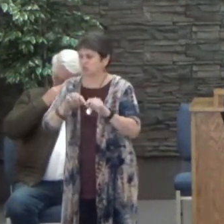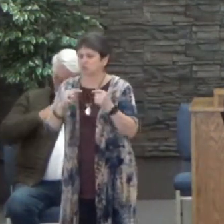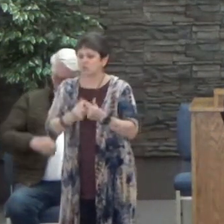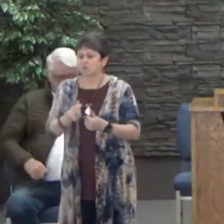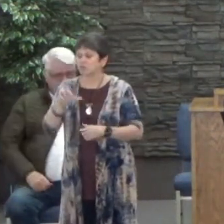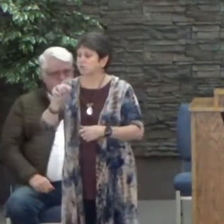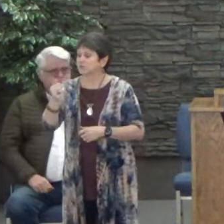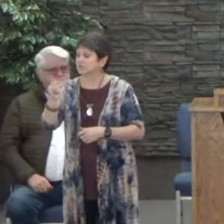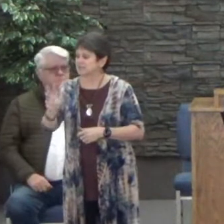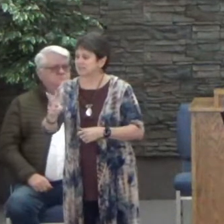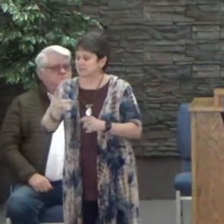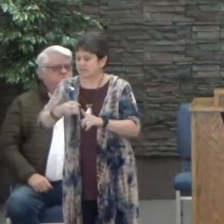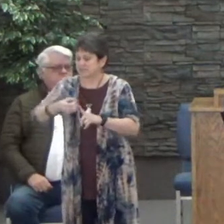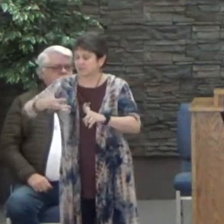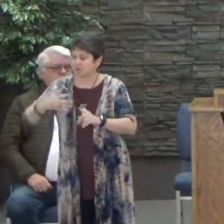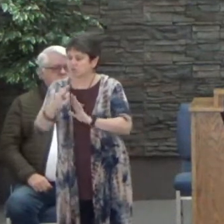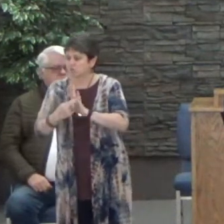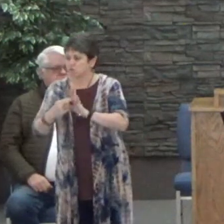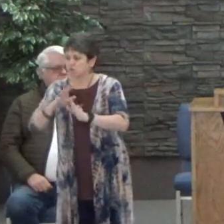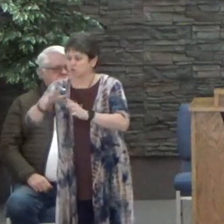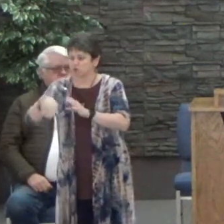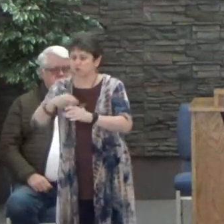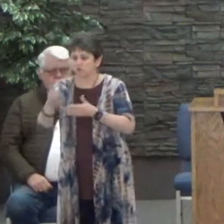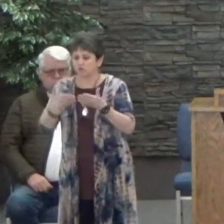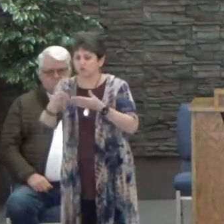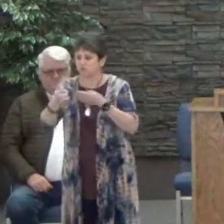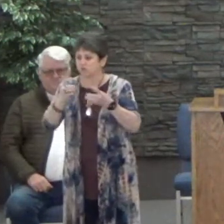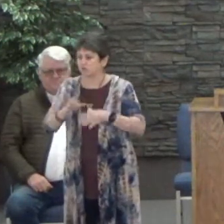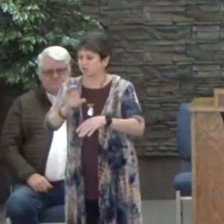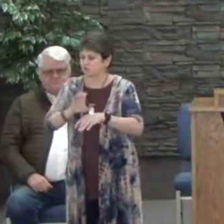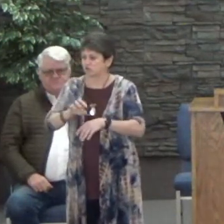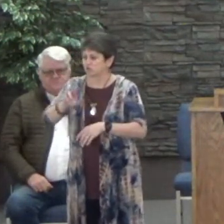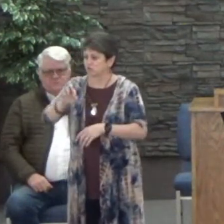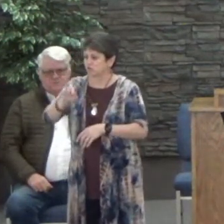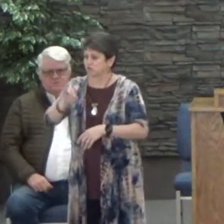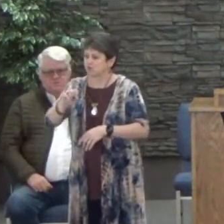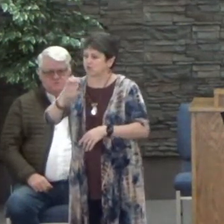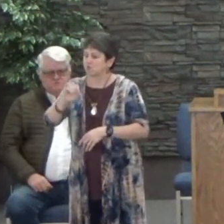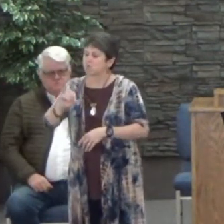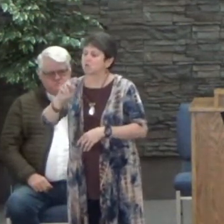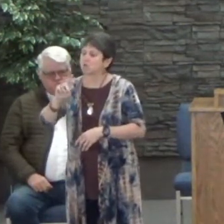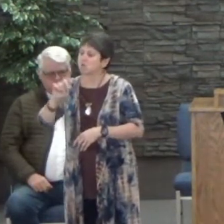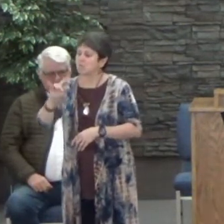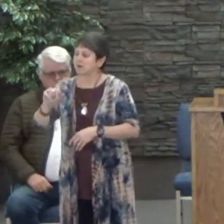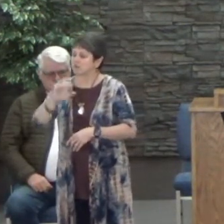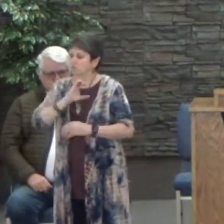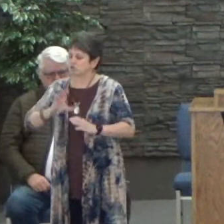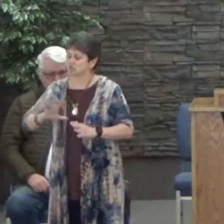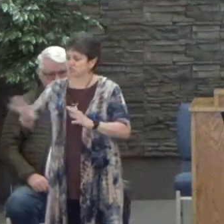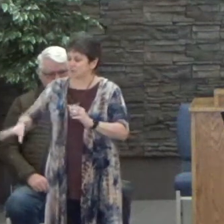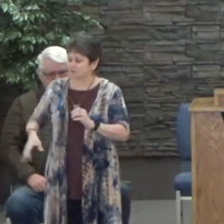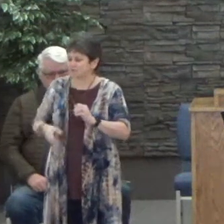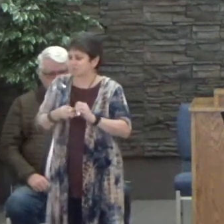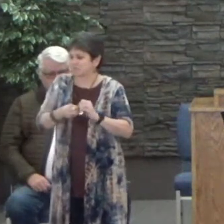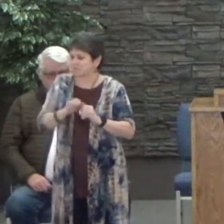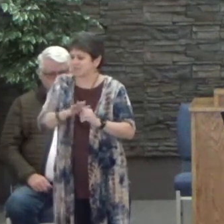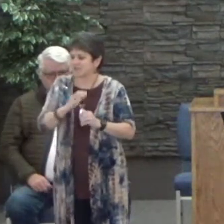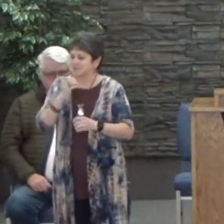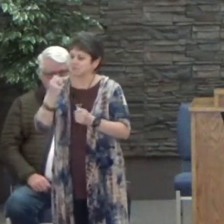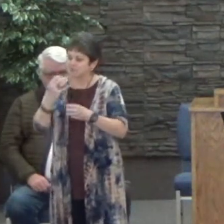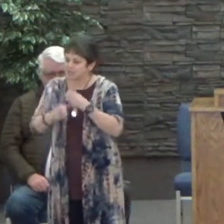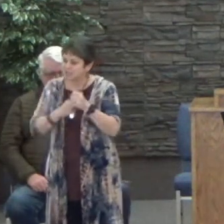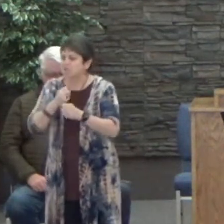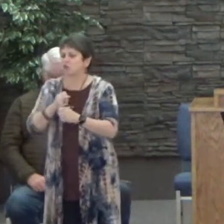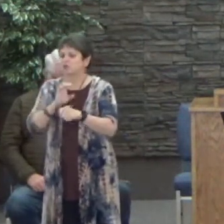In 2016, he expanded his role to include serving as director of church resources at Oklahoma Christian. To supplement his years